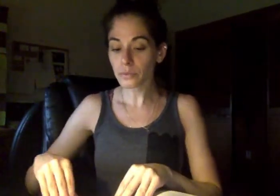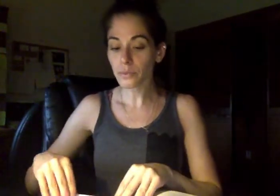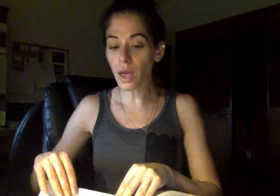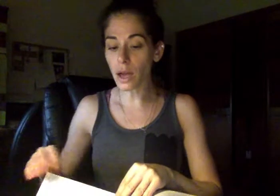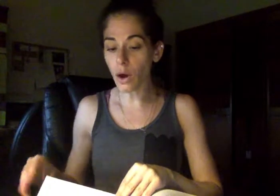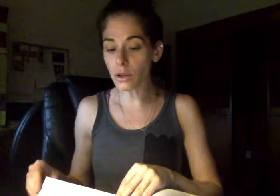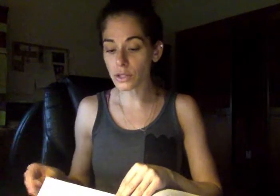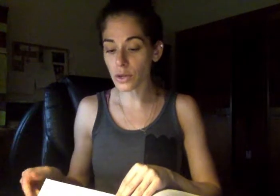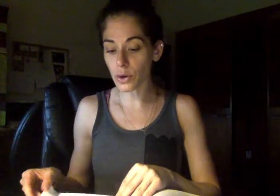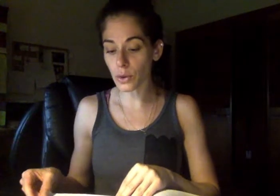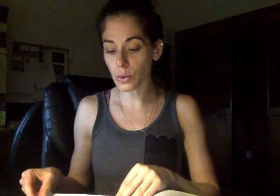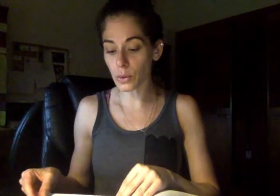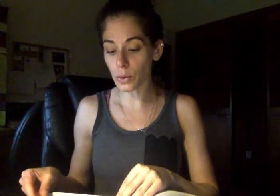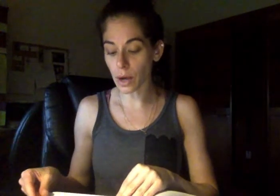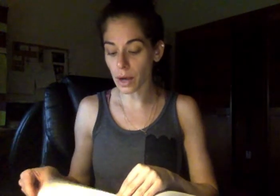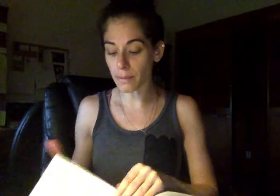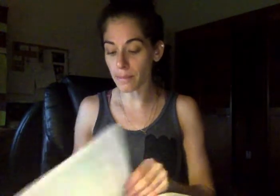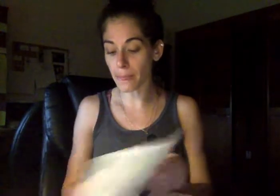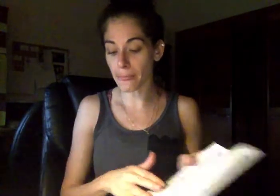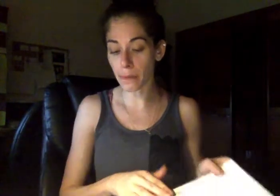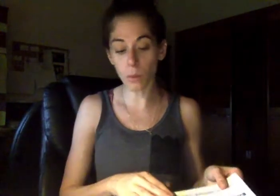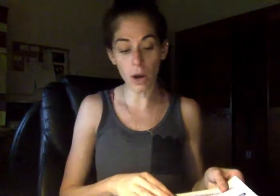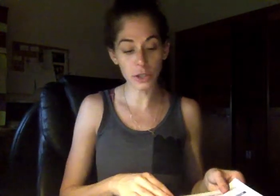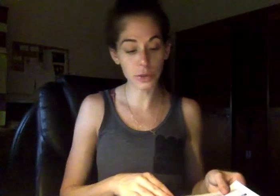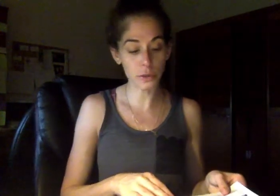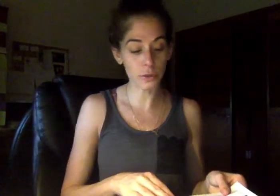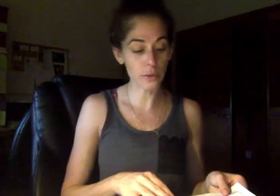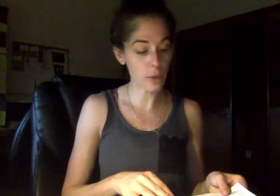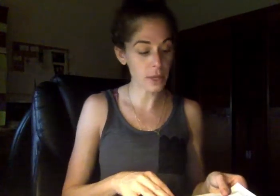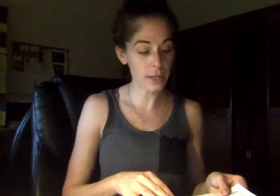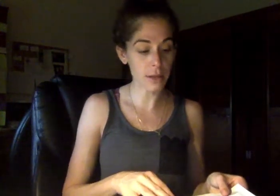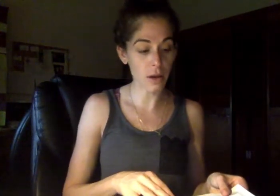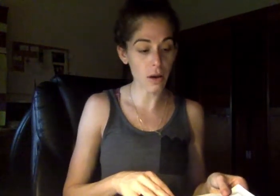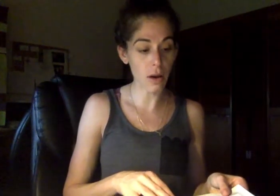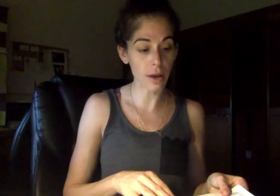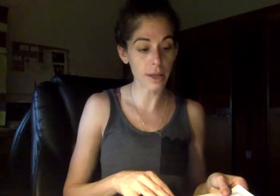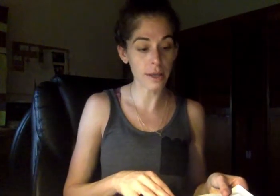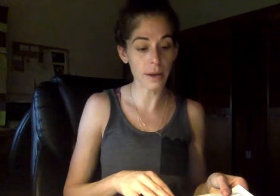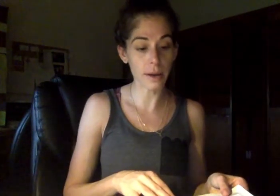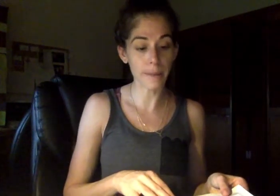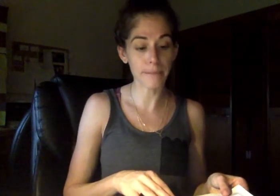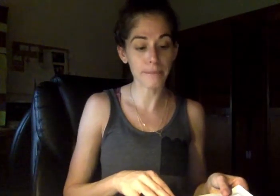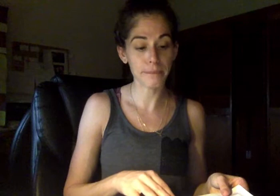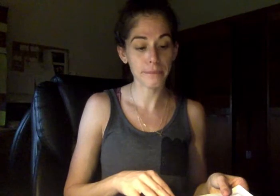I also want to focus on